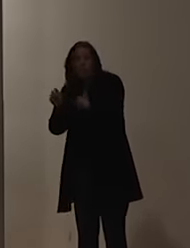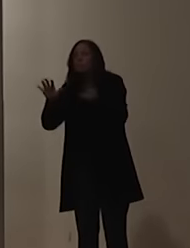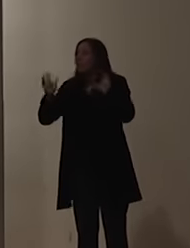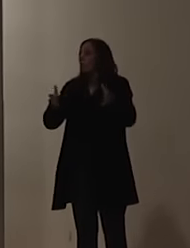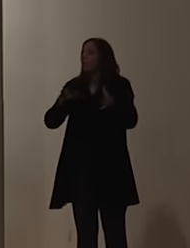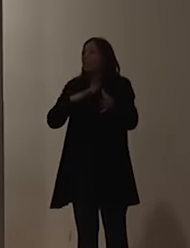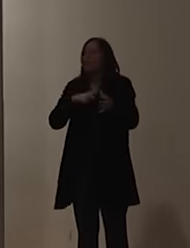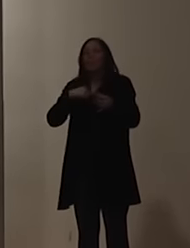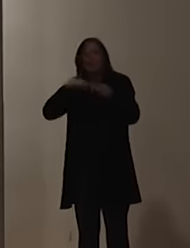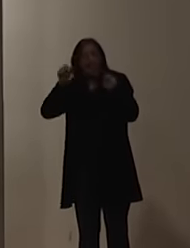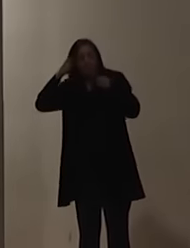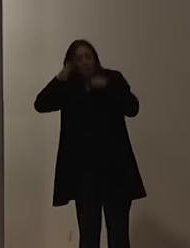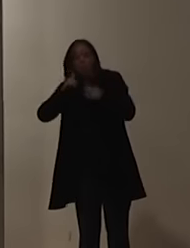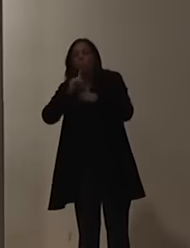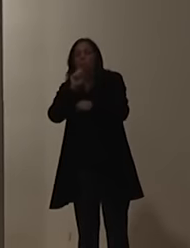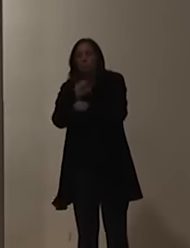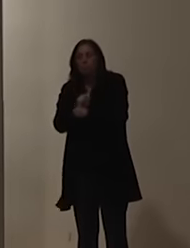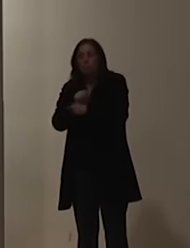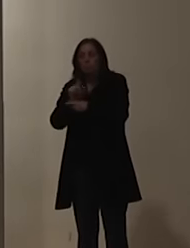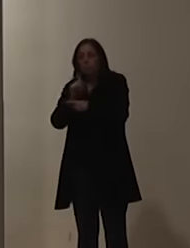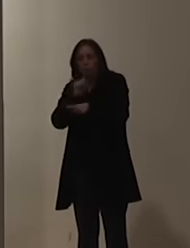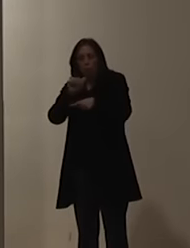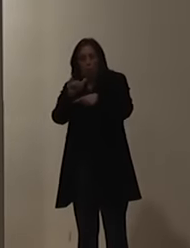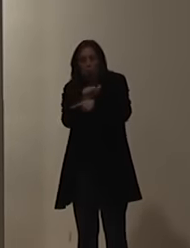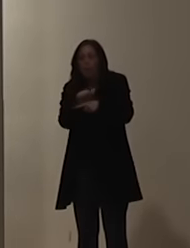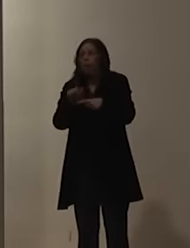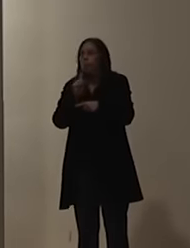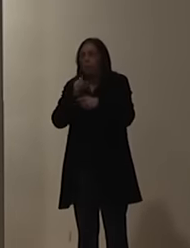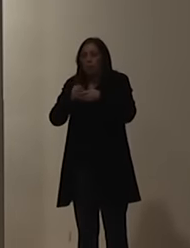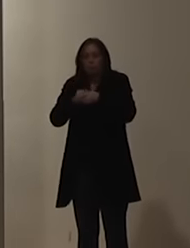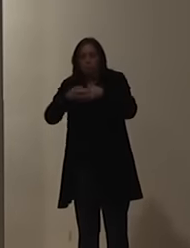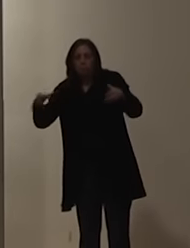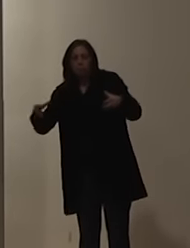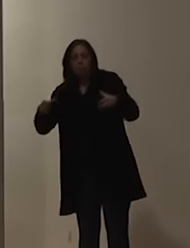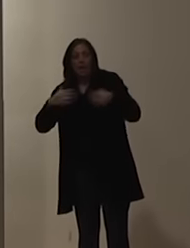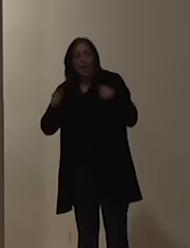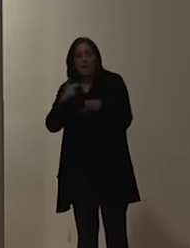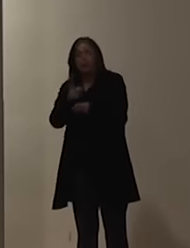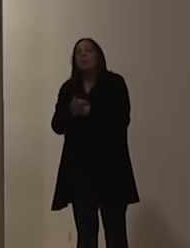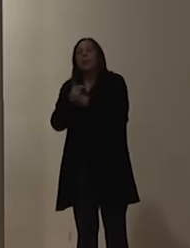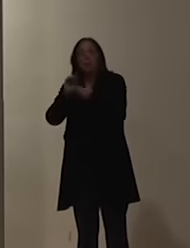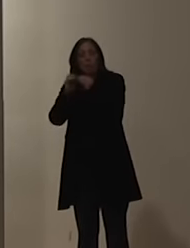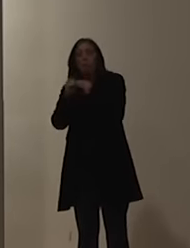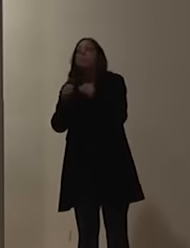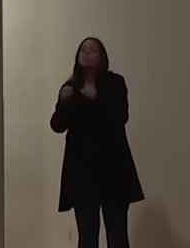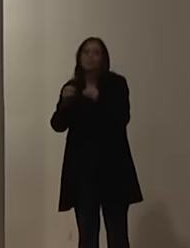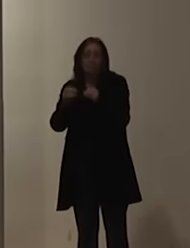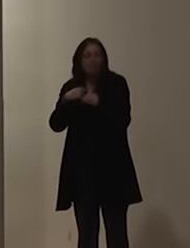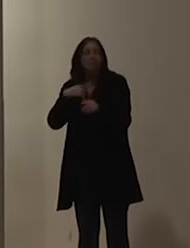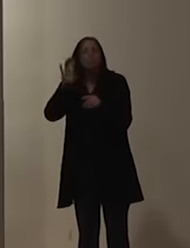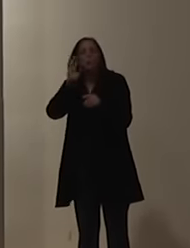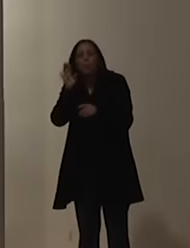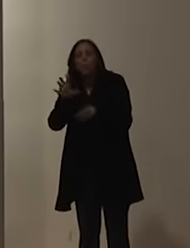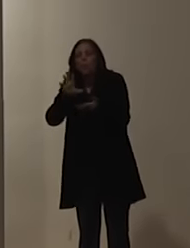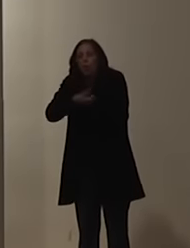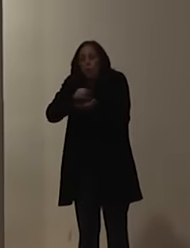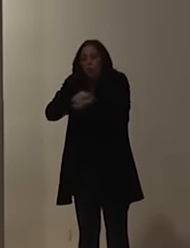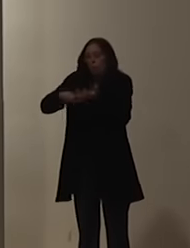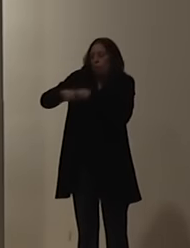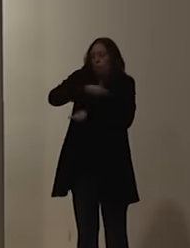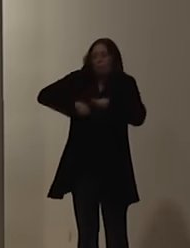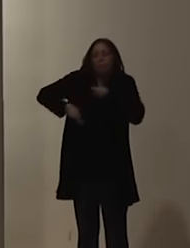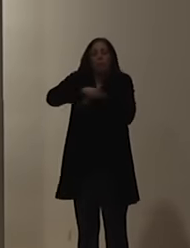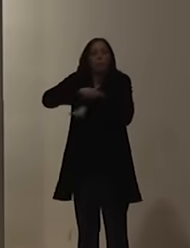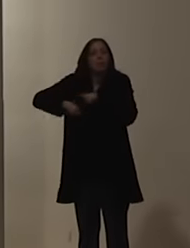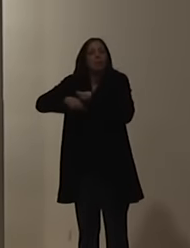we can generate new knowledge. And to me, you know, when I look at the hospital that we built